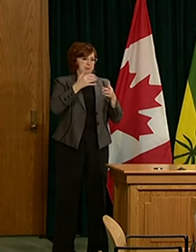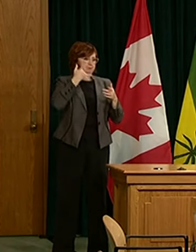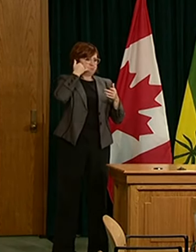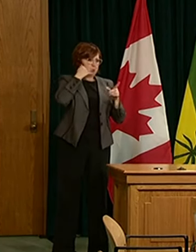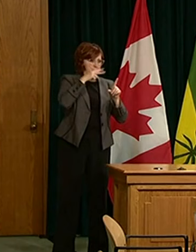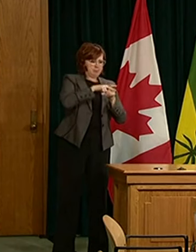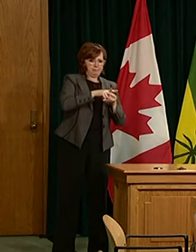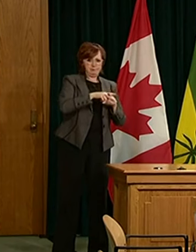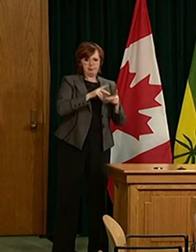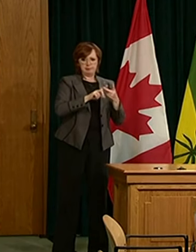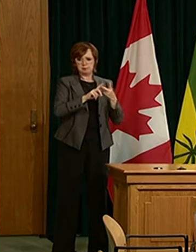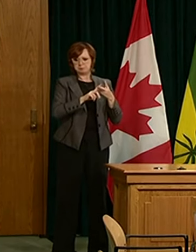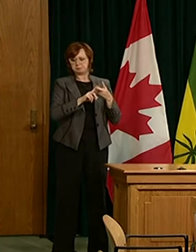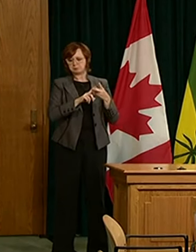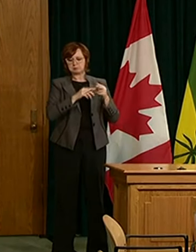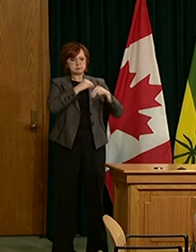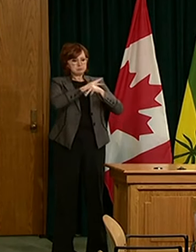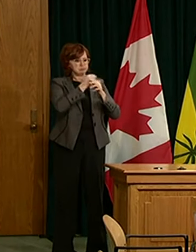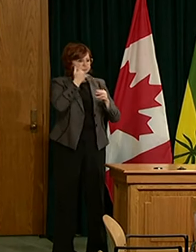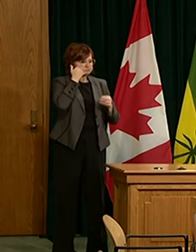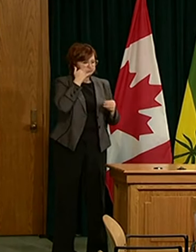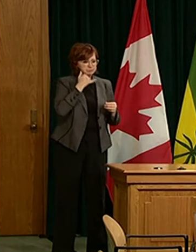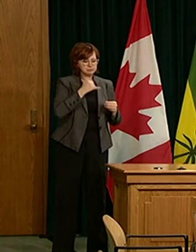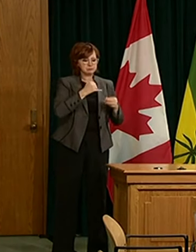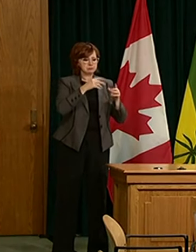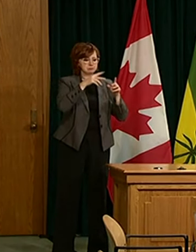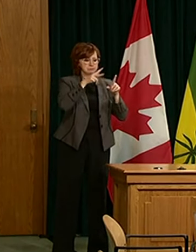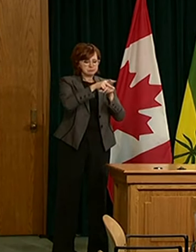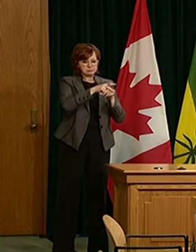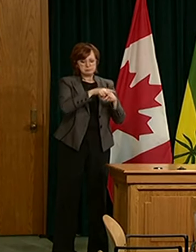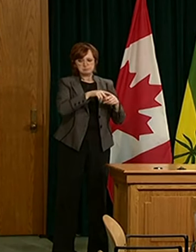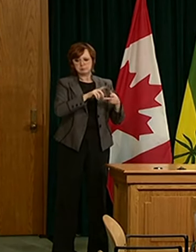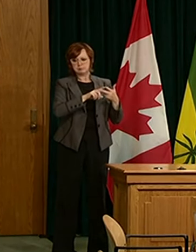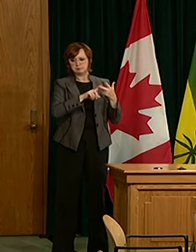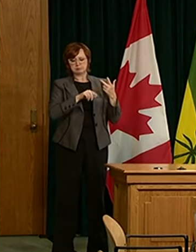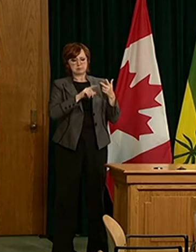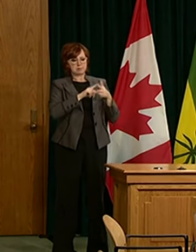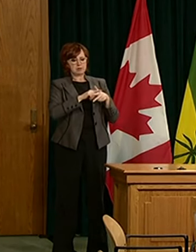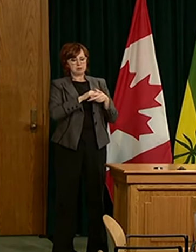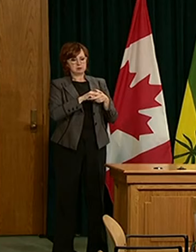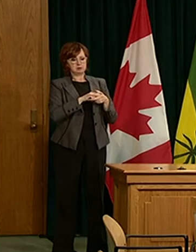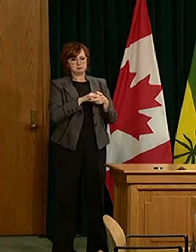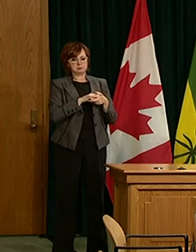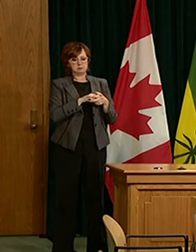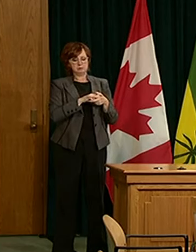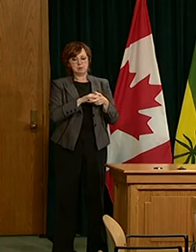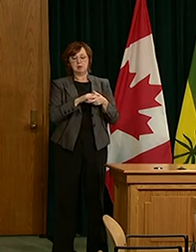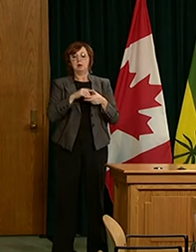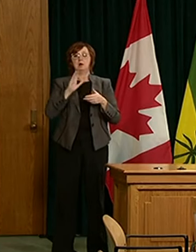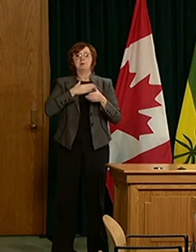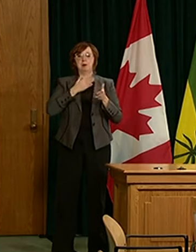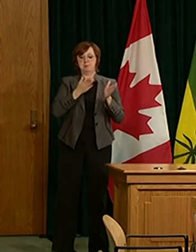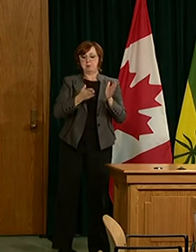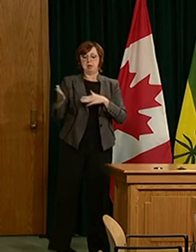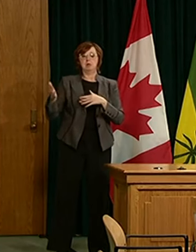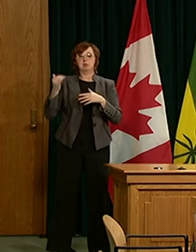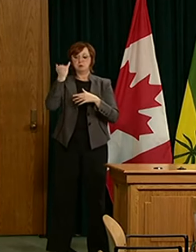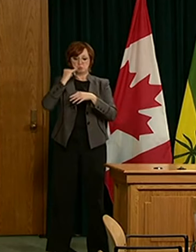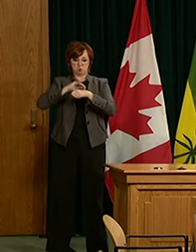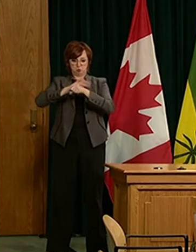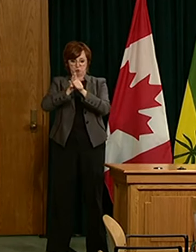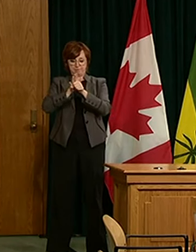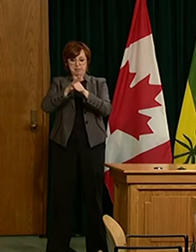which means bring together in consolidated locations COVID-19 patients as much as possible. This may be at the